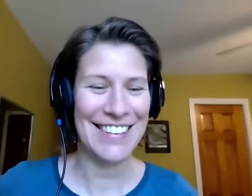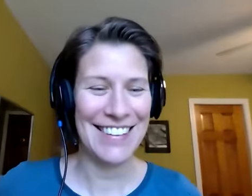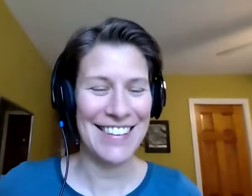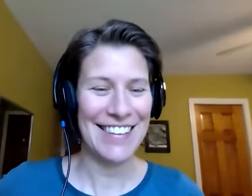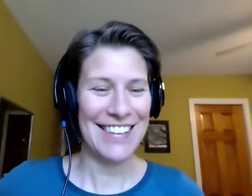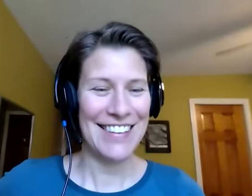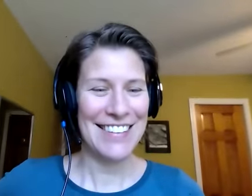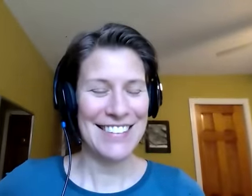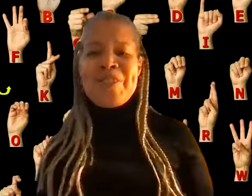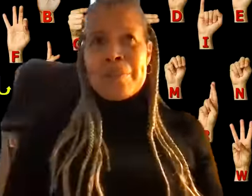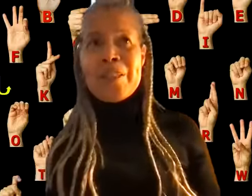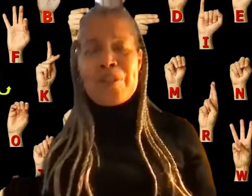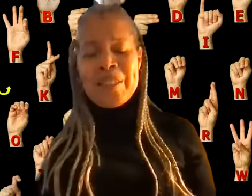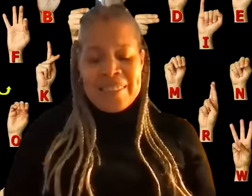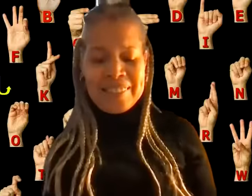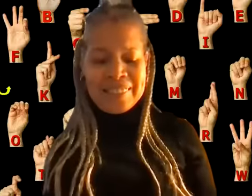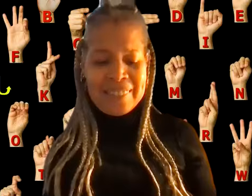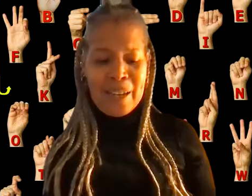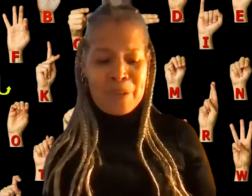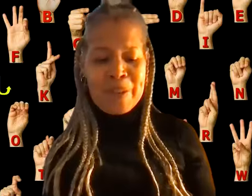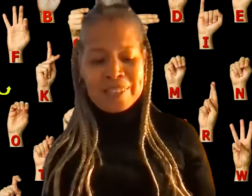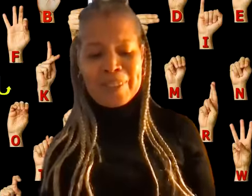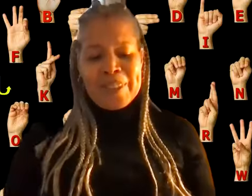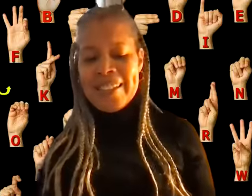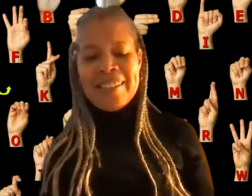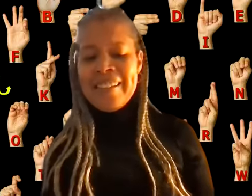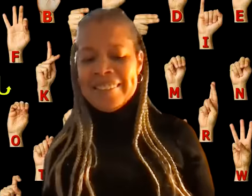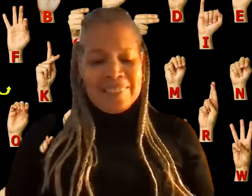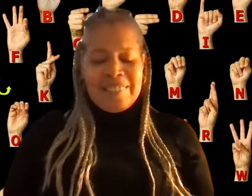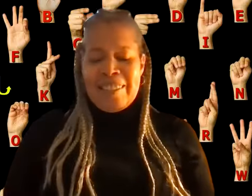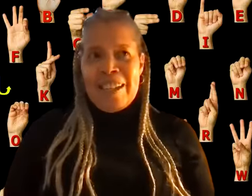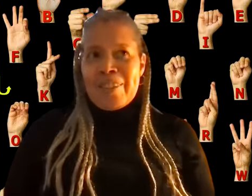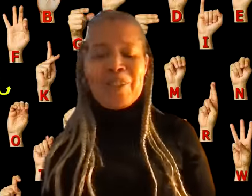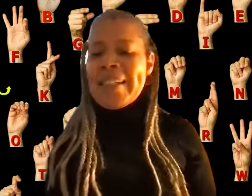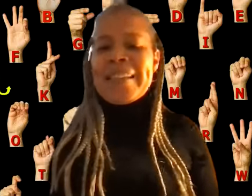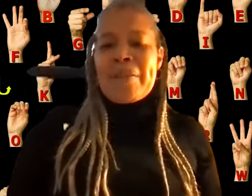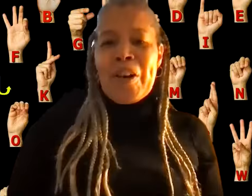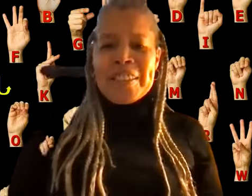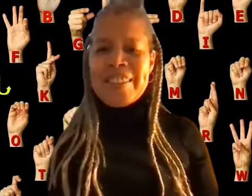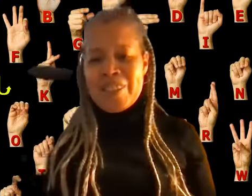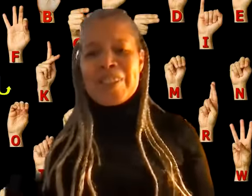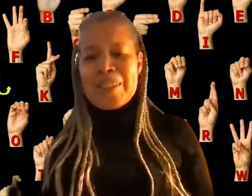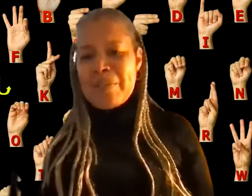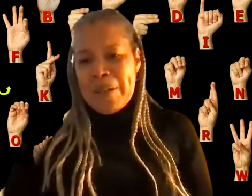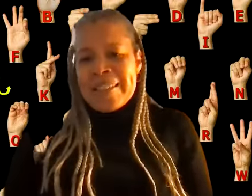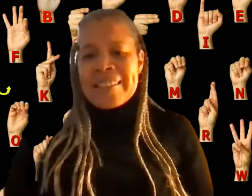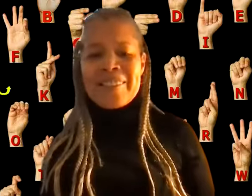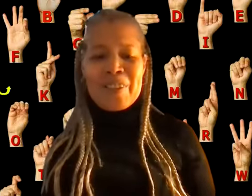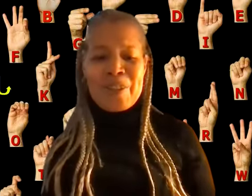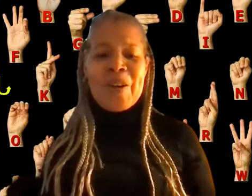when Georgie reached out to me to chat with me, I was like, okay, I don't know anything about architecture other than the basics, you know? So